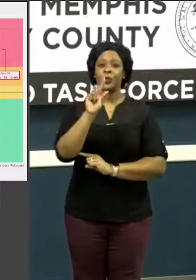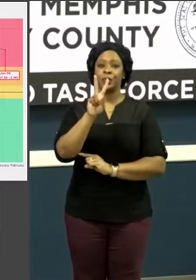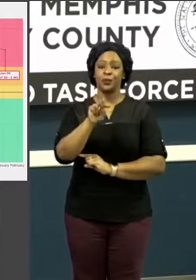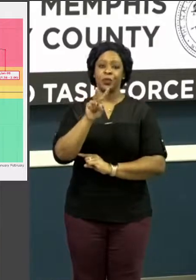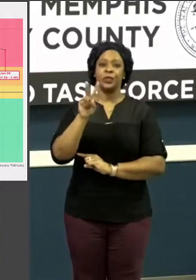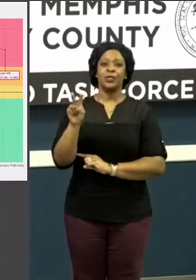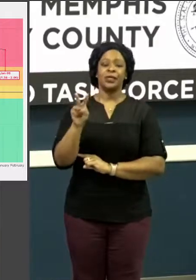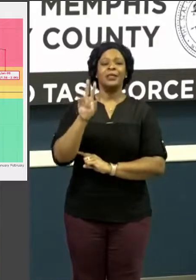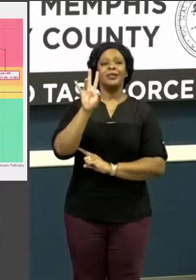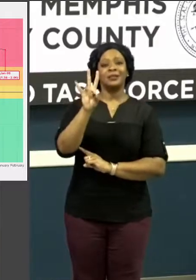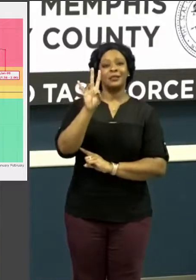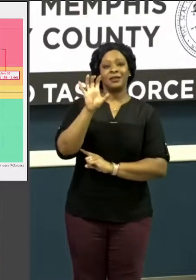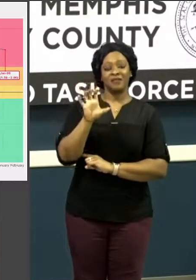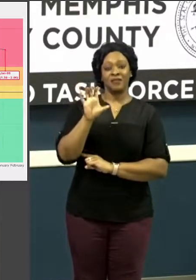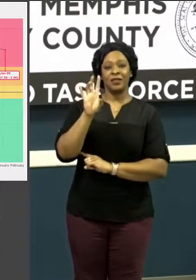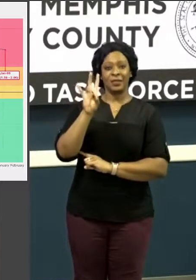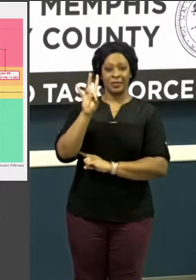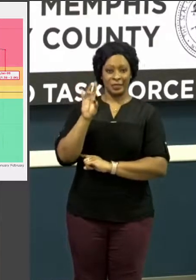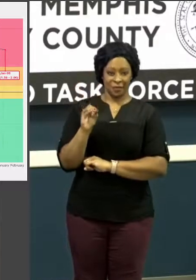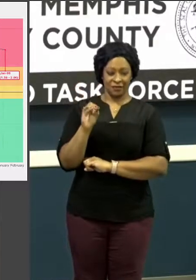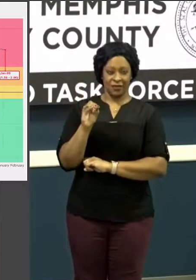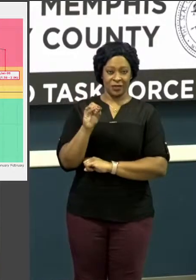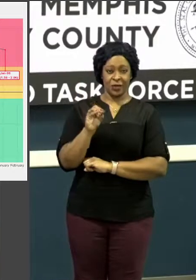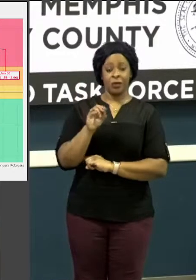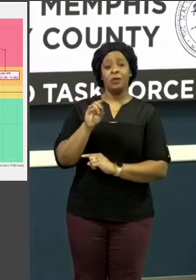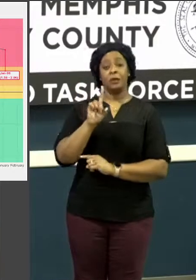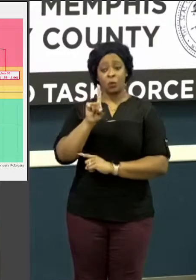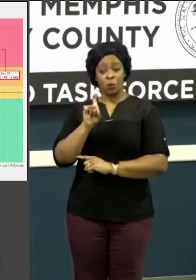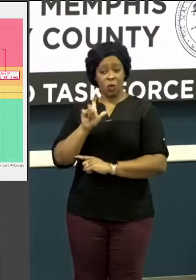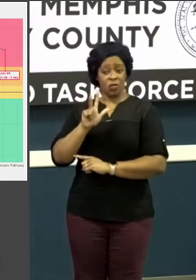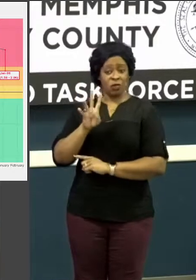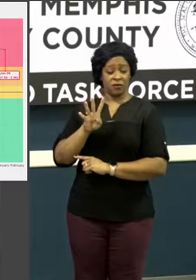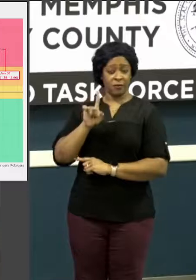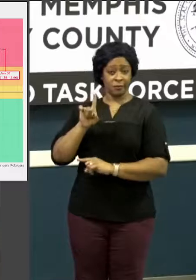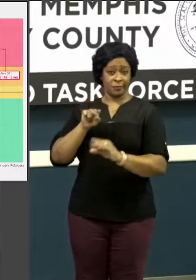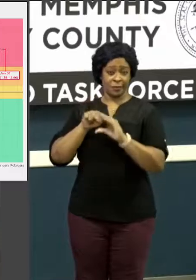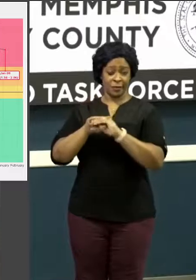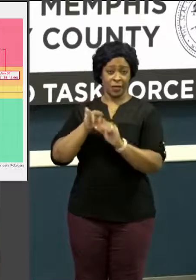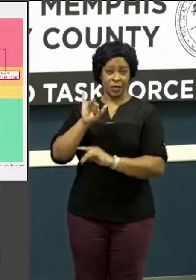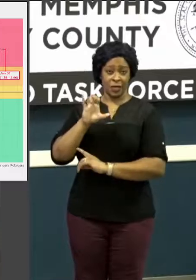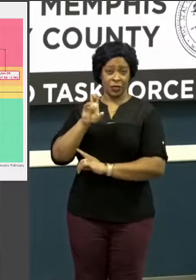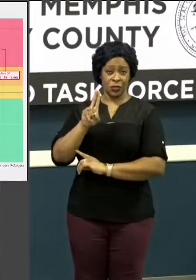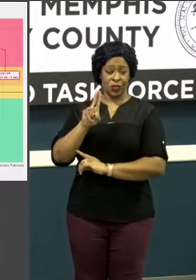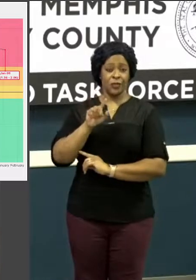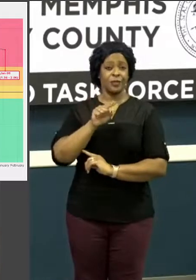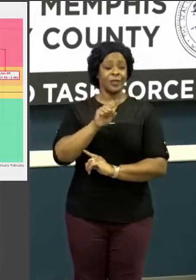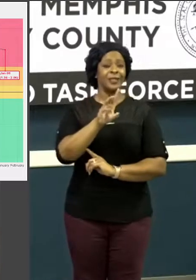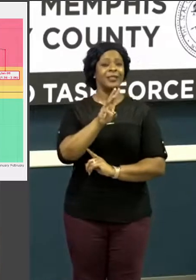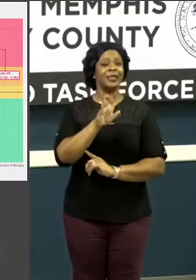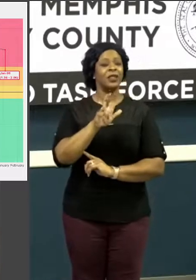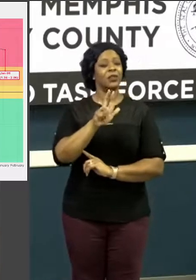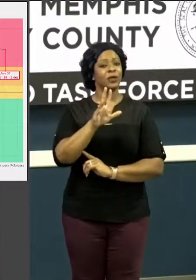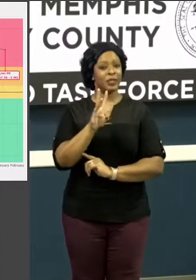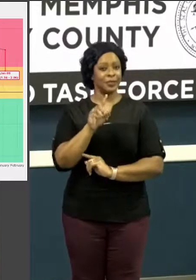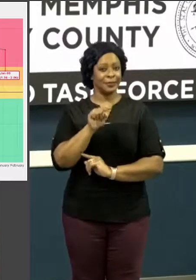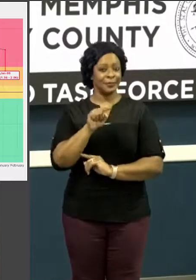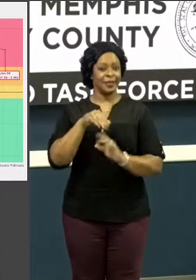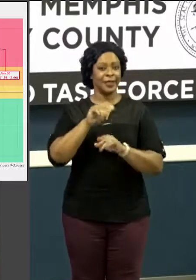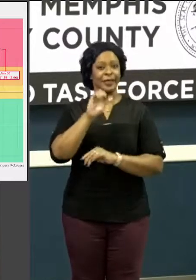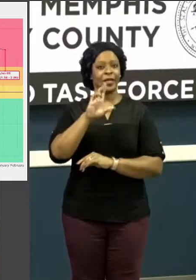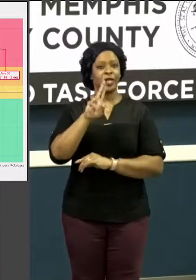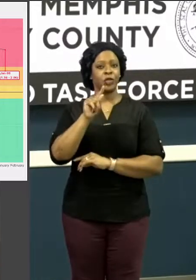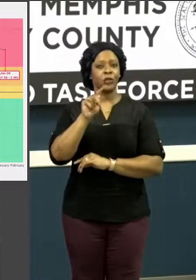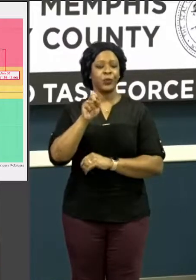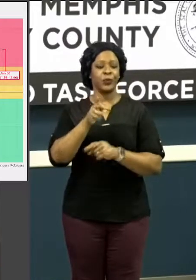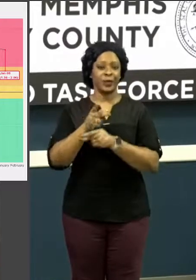2022, 770, with 134 in the ICUs and 636 in acute